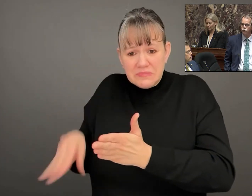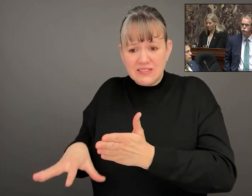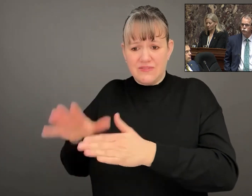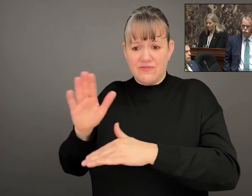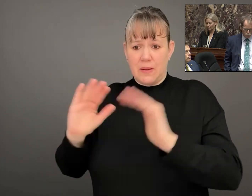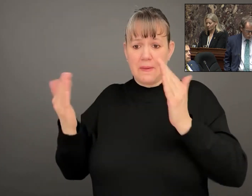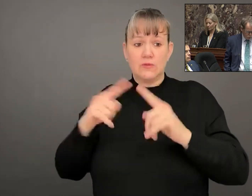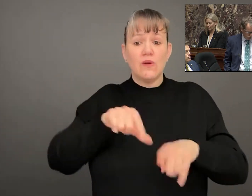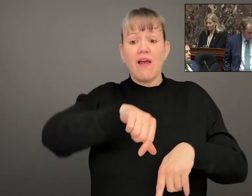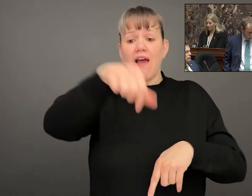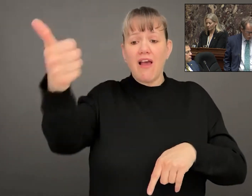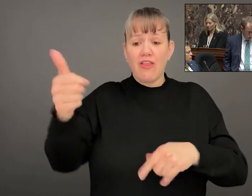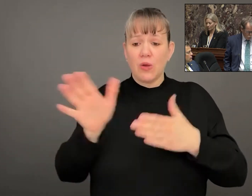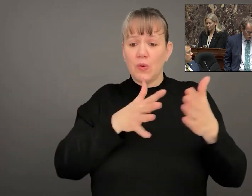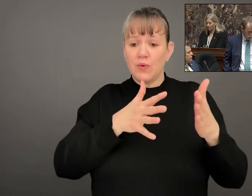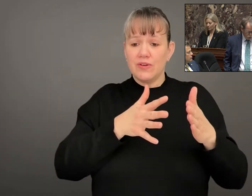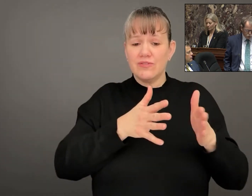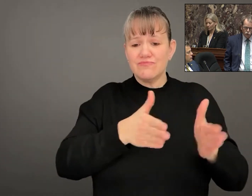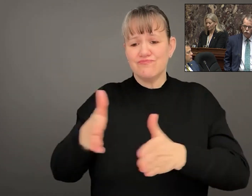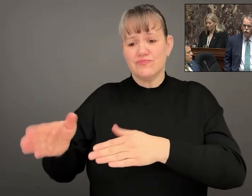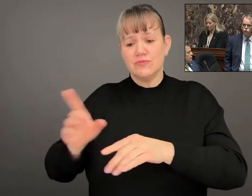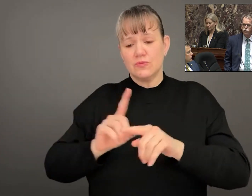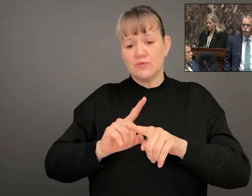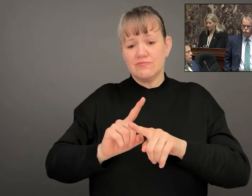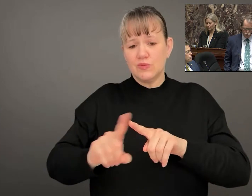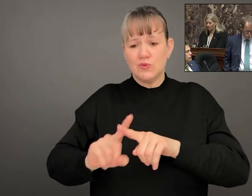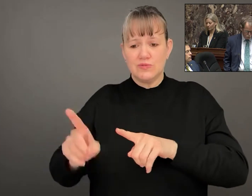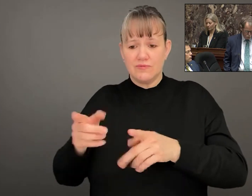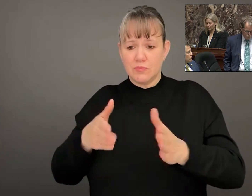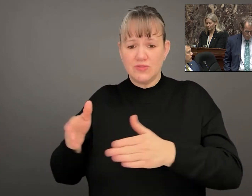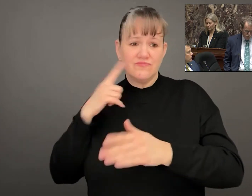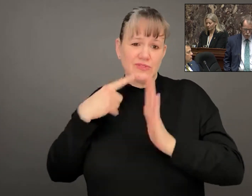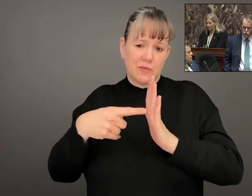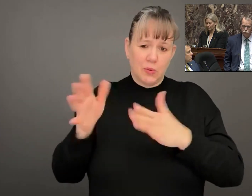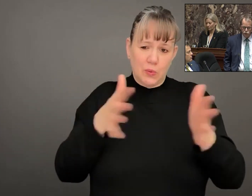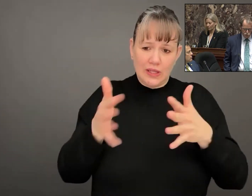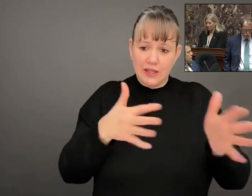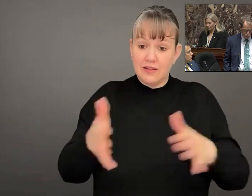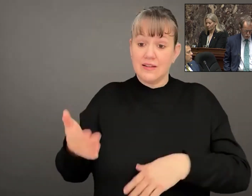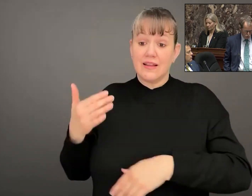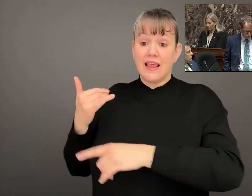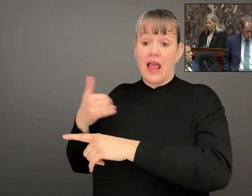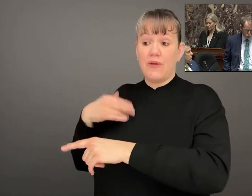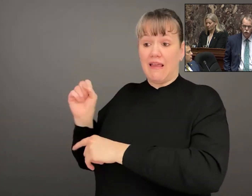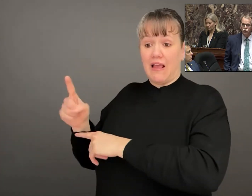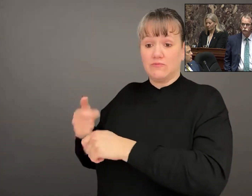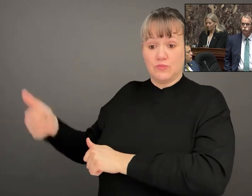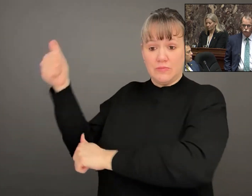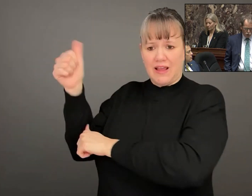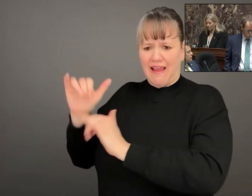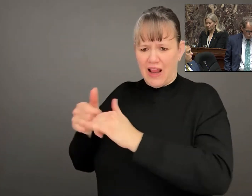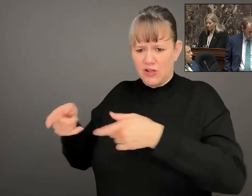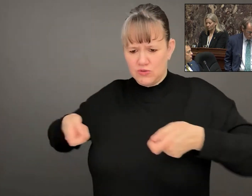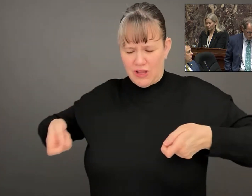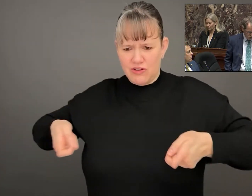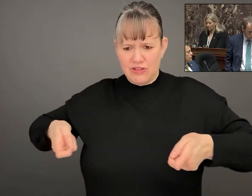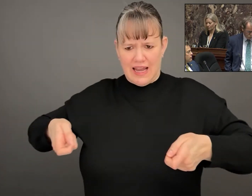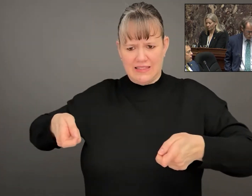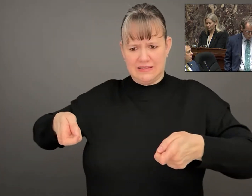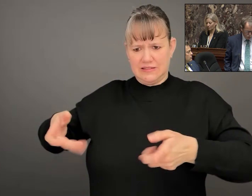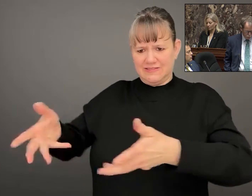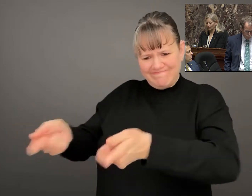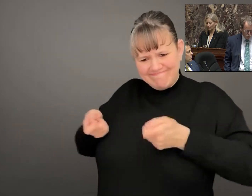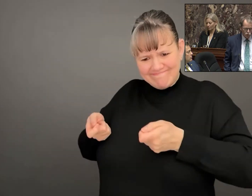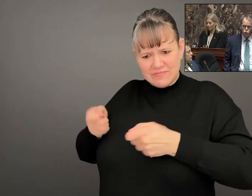question through you to the Premier, what will your government do to rein in BC Hydro and stop overpaying